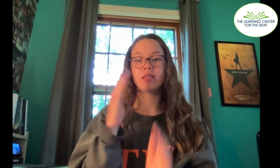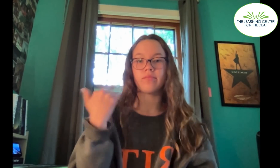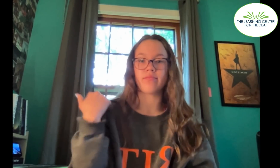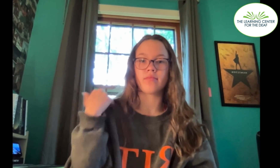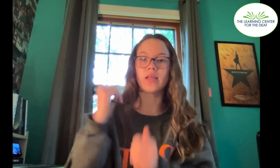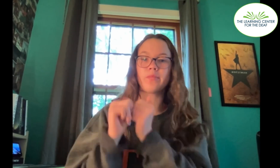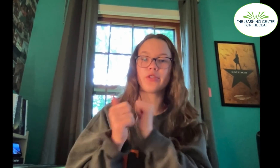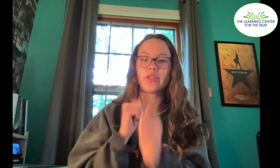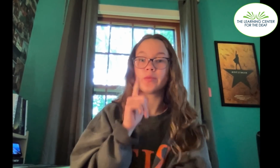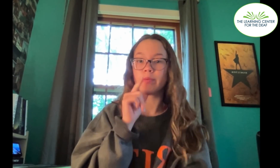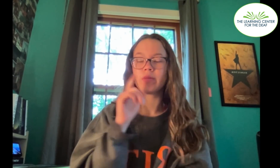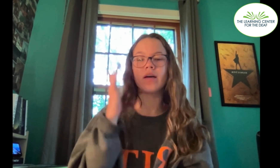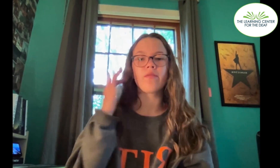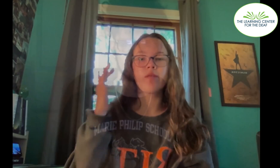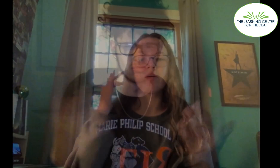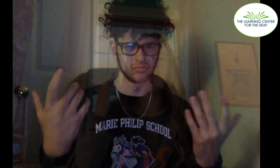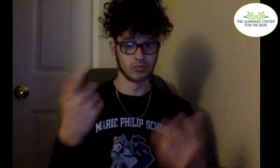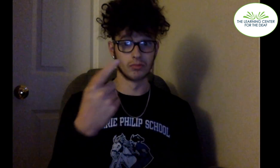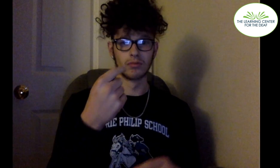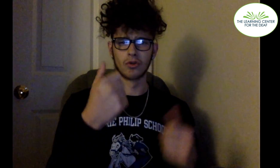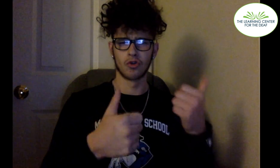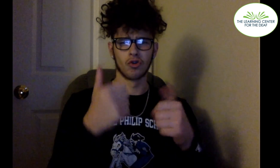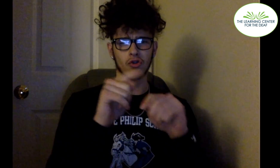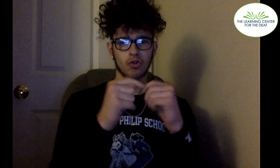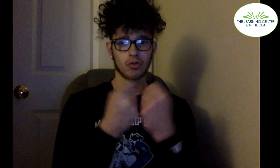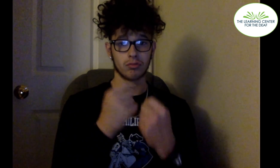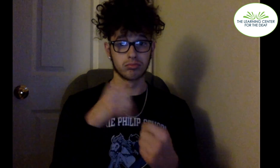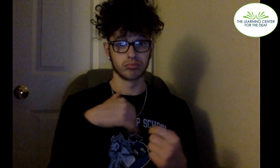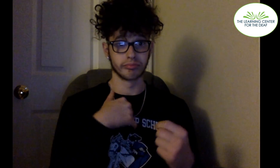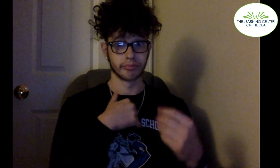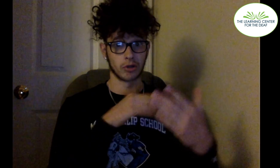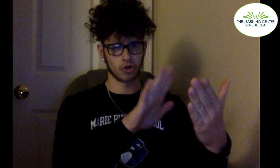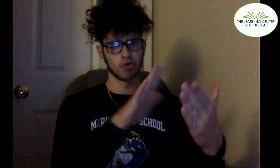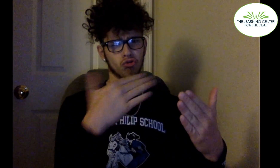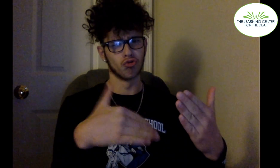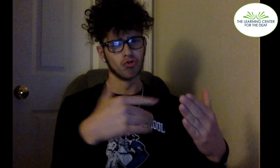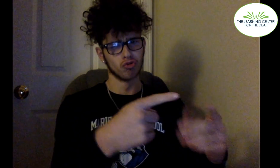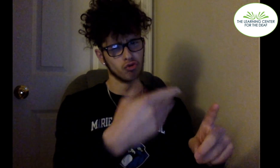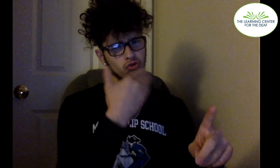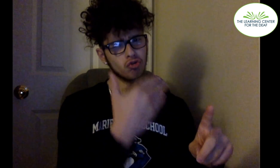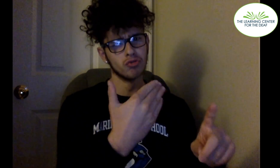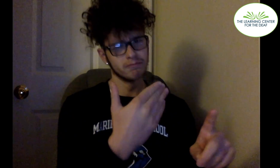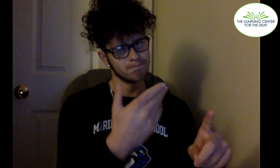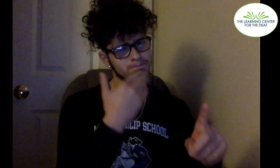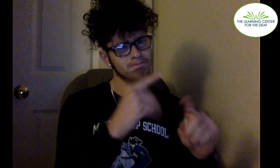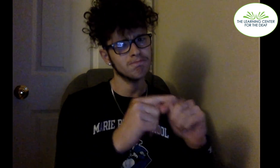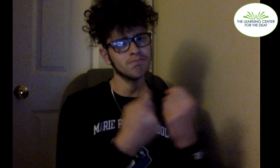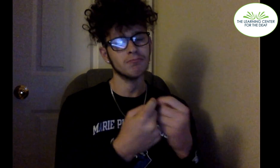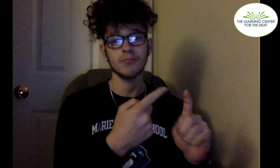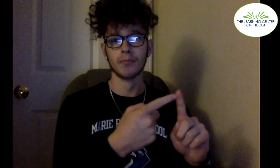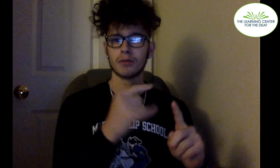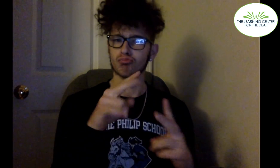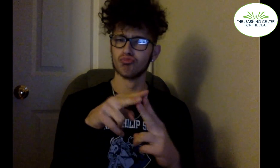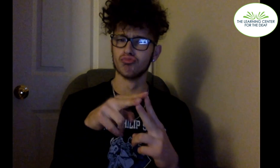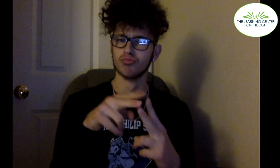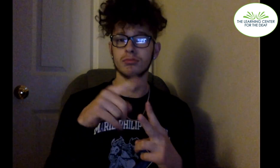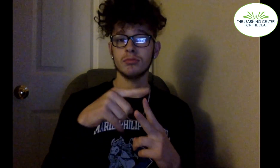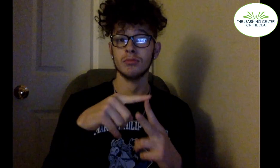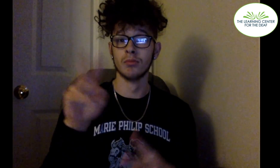competition was California. Well, we played a lot of great teams, but there are 2 teams that I would say